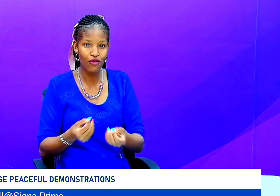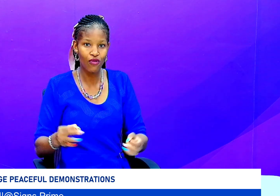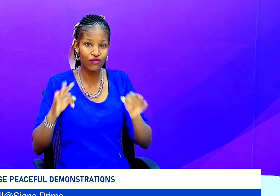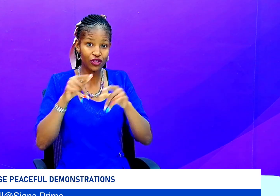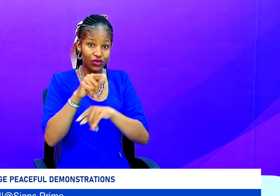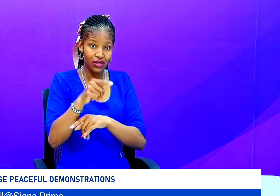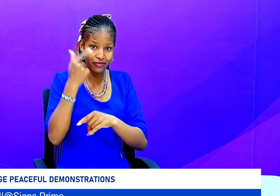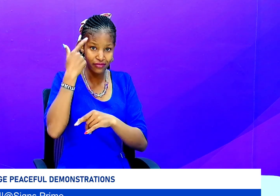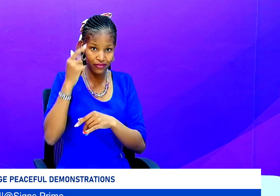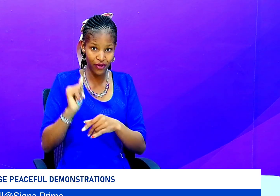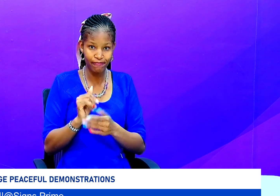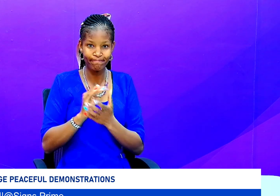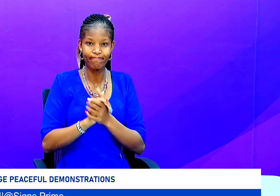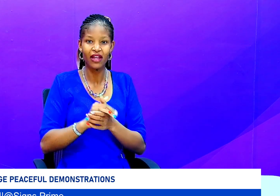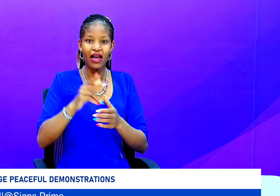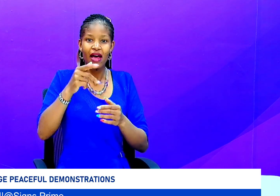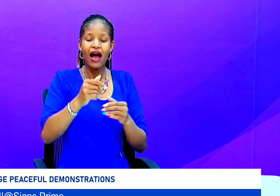According to the residents,